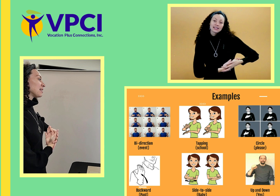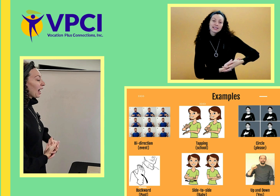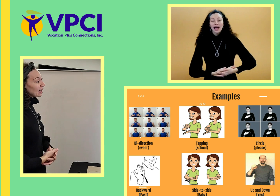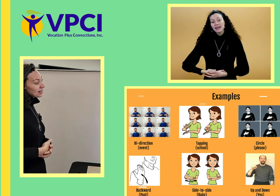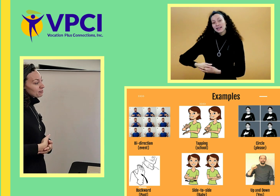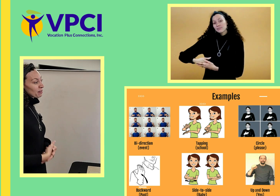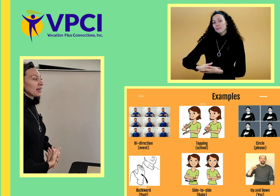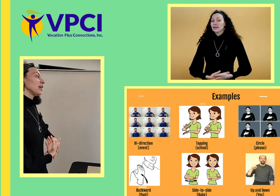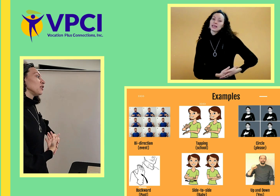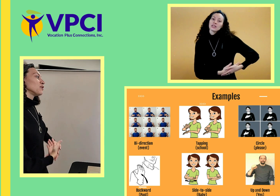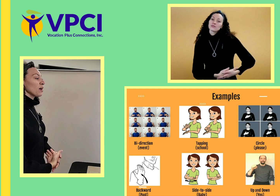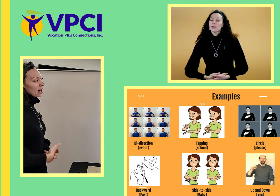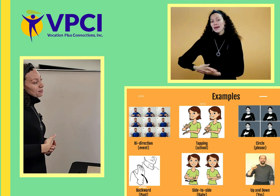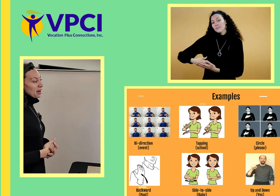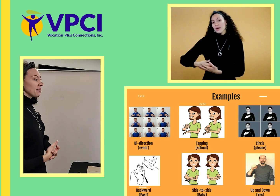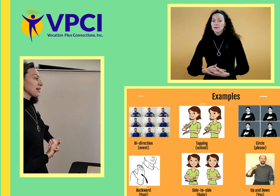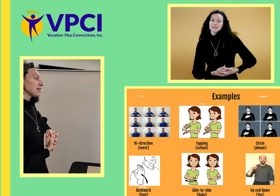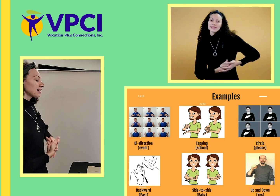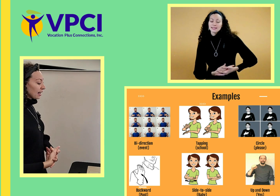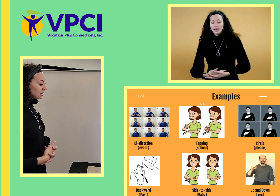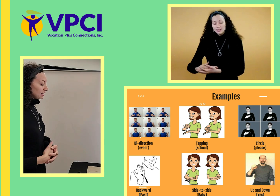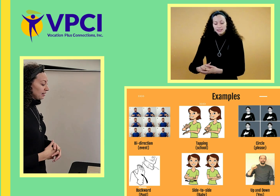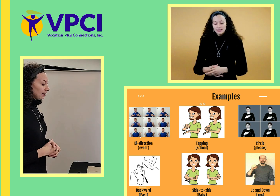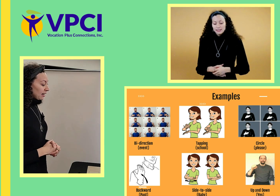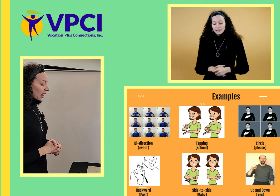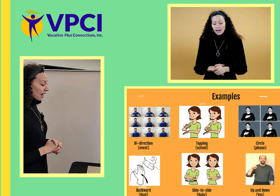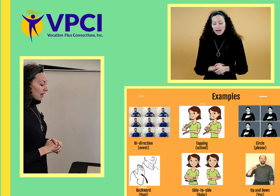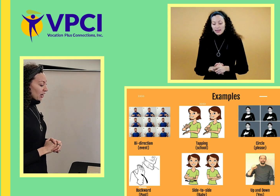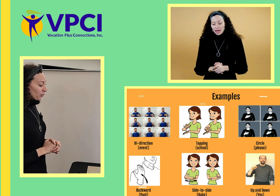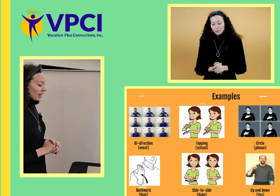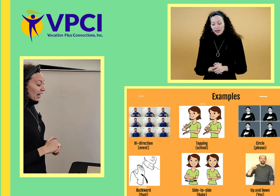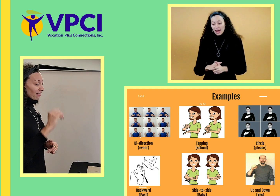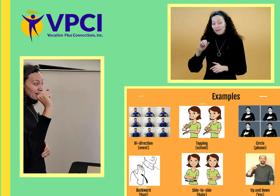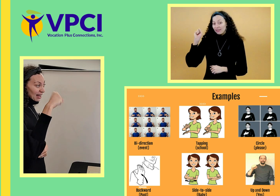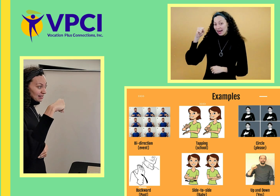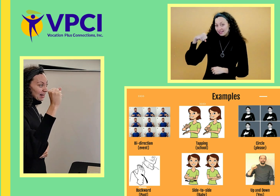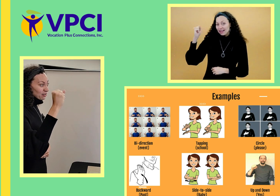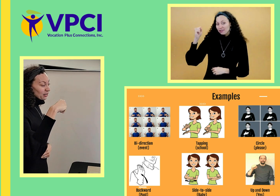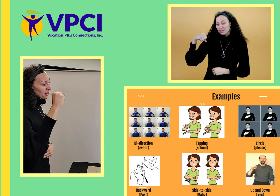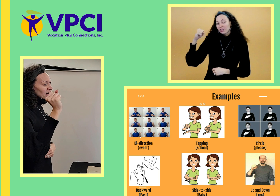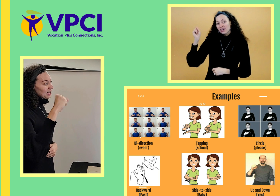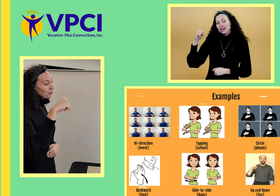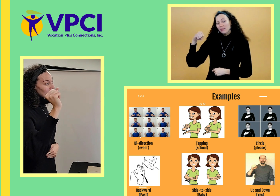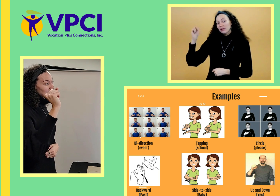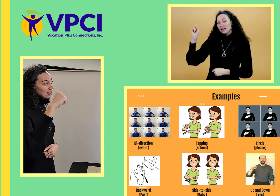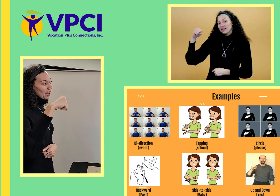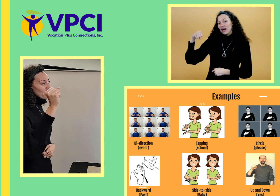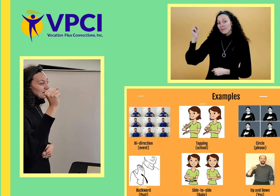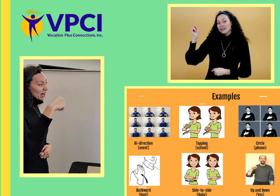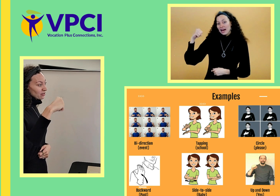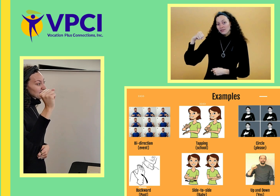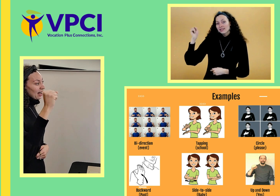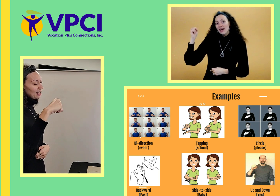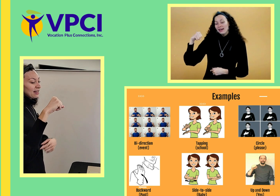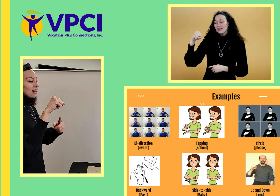side to side. It's mimicking you swinging a baby side to side. And then we have yes, that was an earlier example, as an up